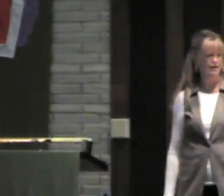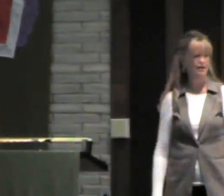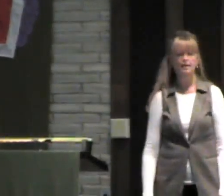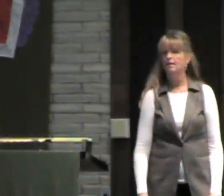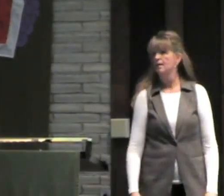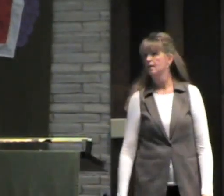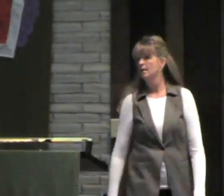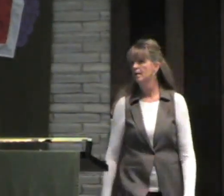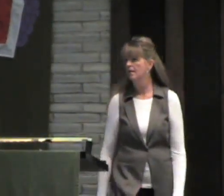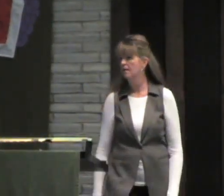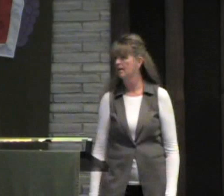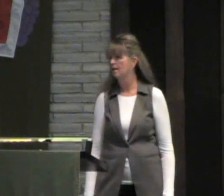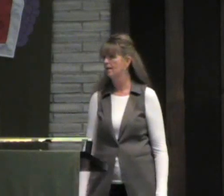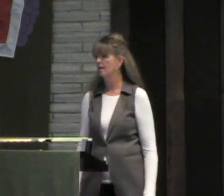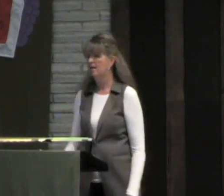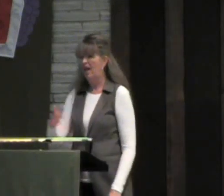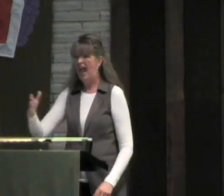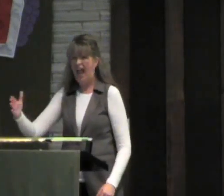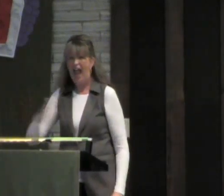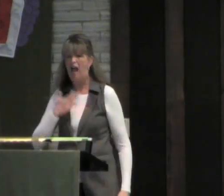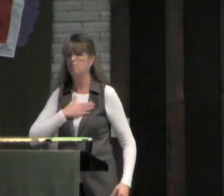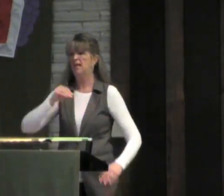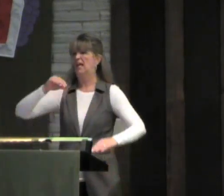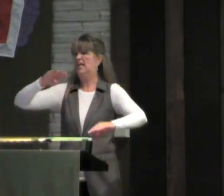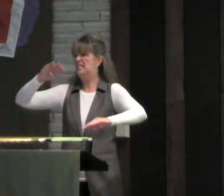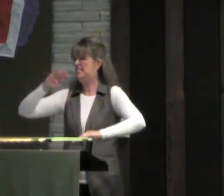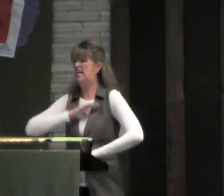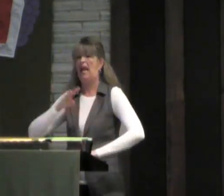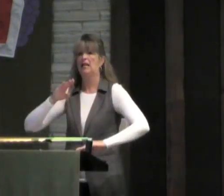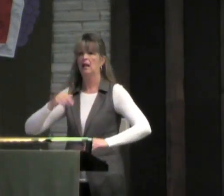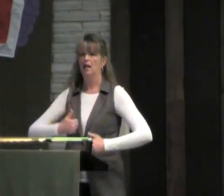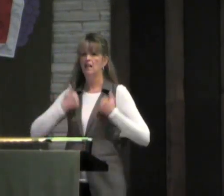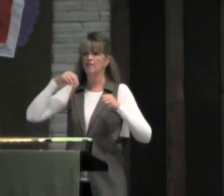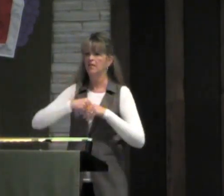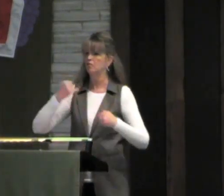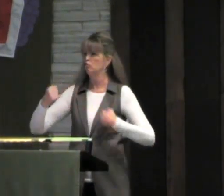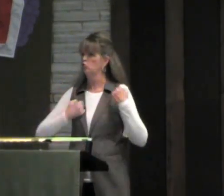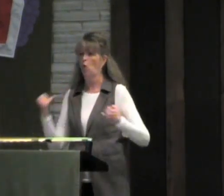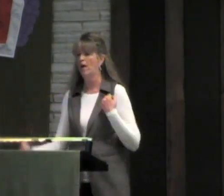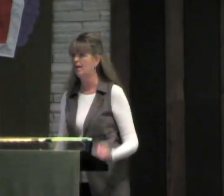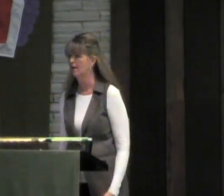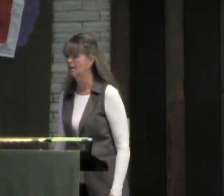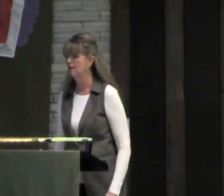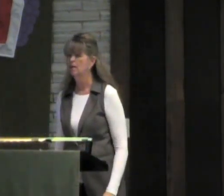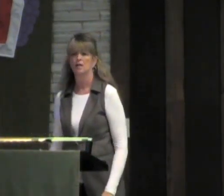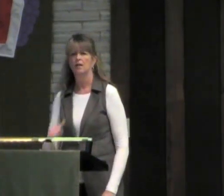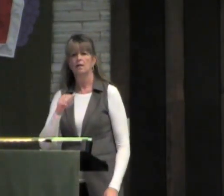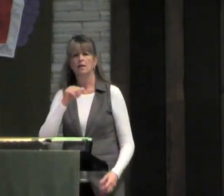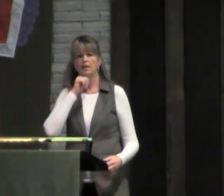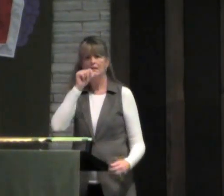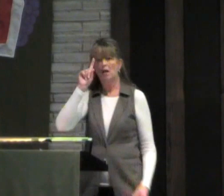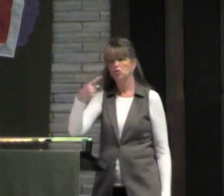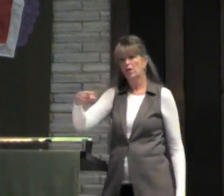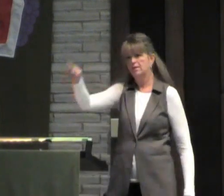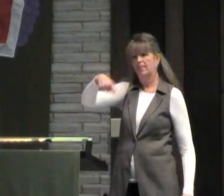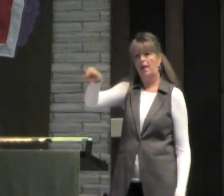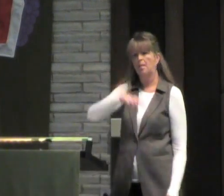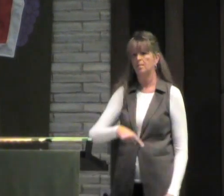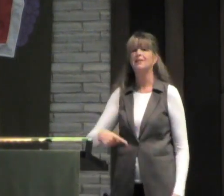They get happy with one meal a day. They're happy and satisfied and joyful. And it's